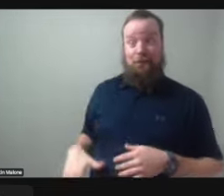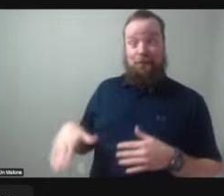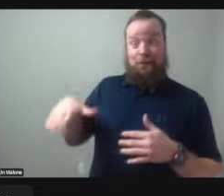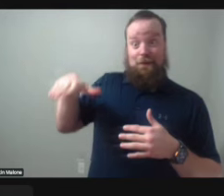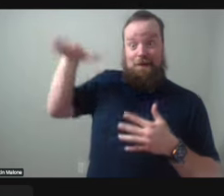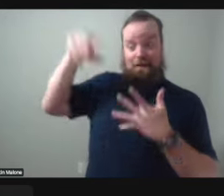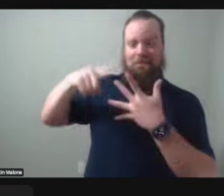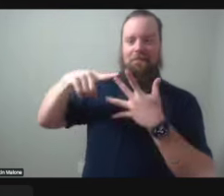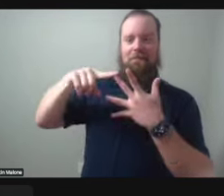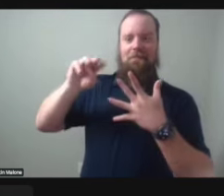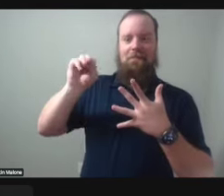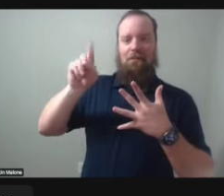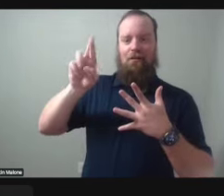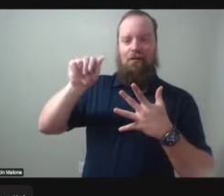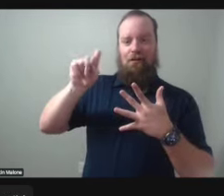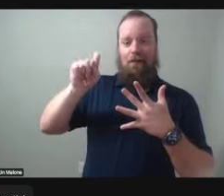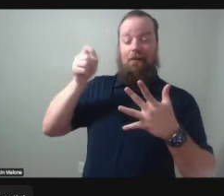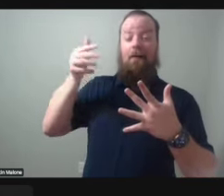has a